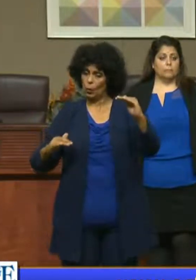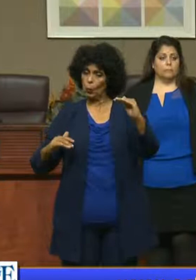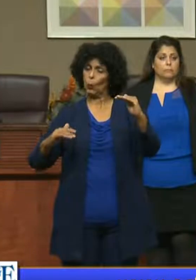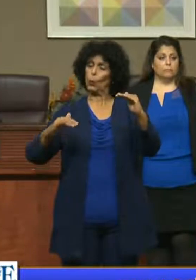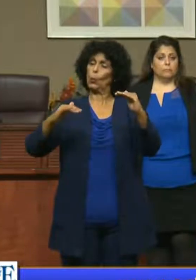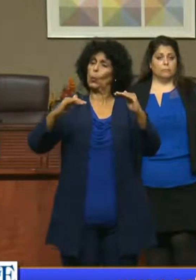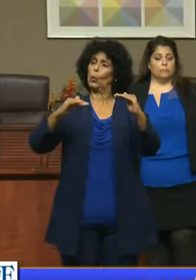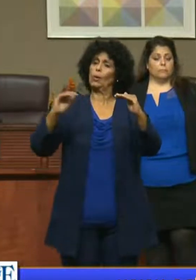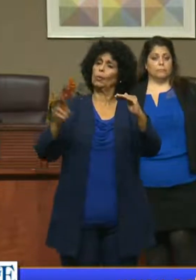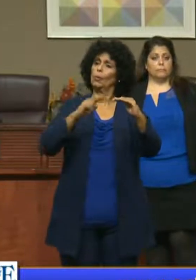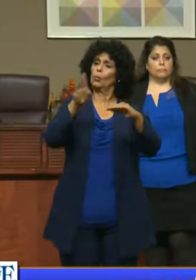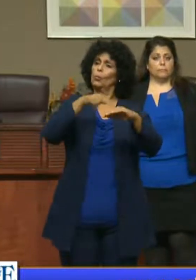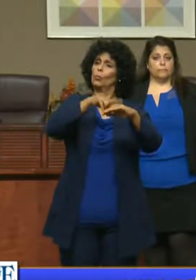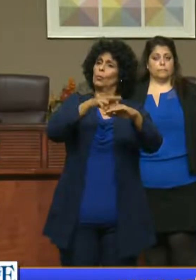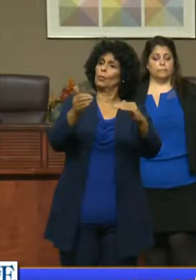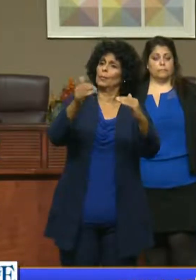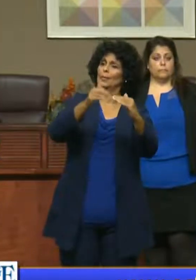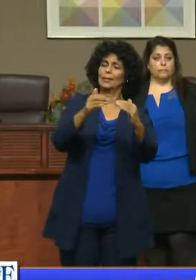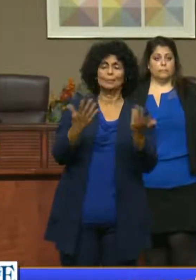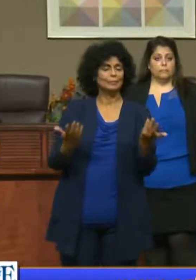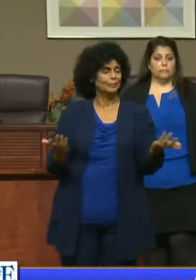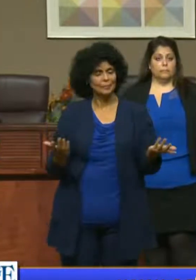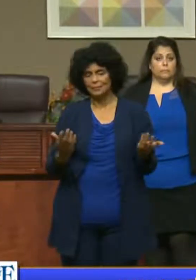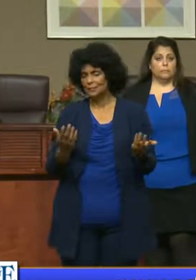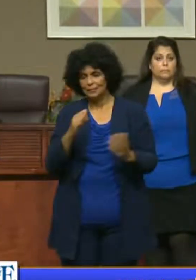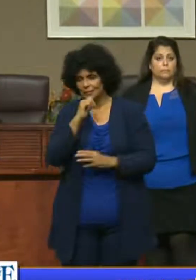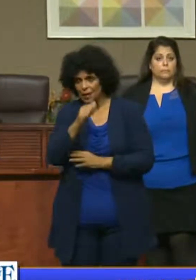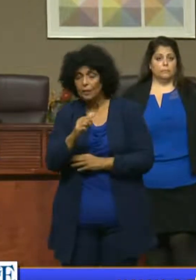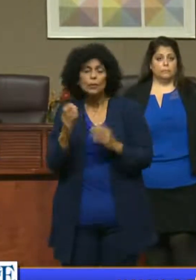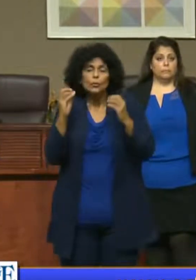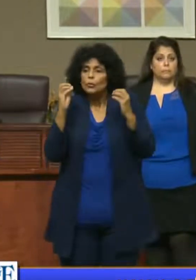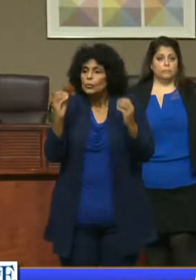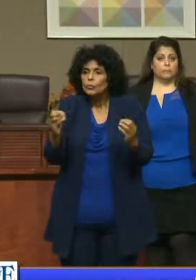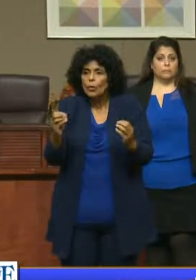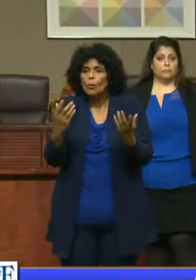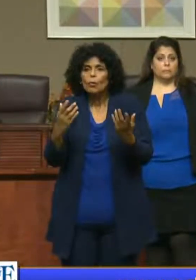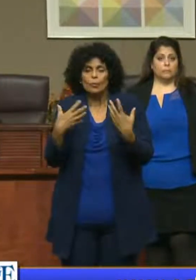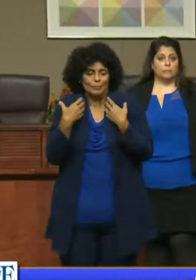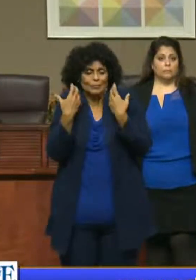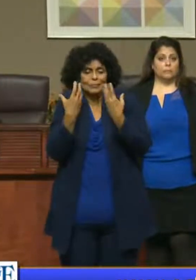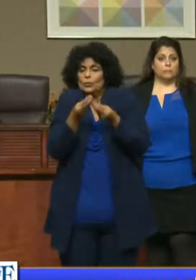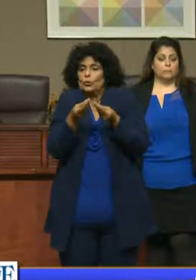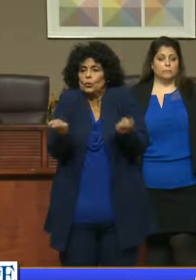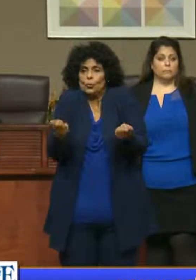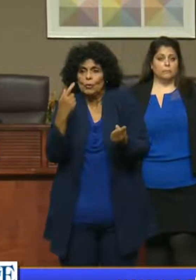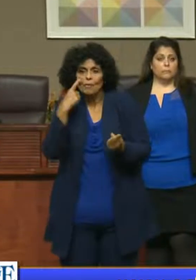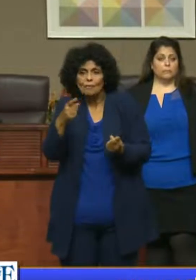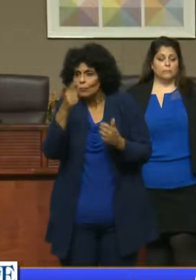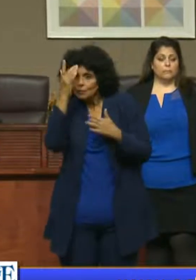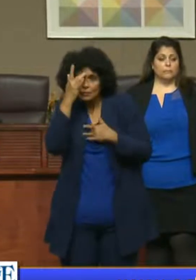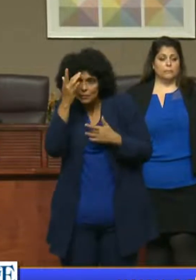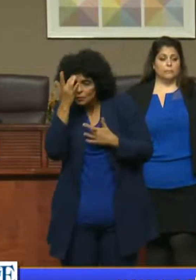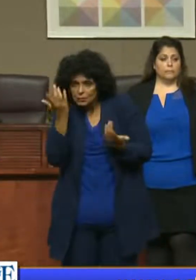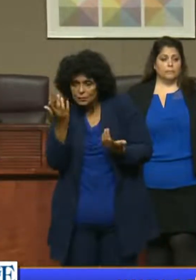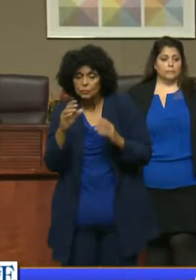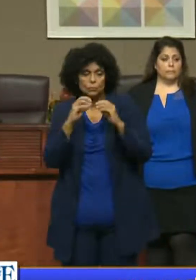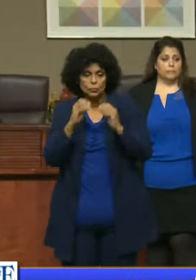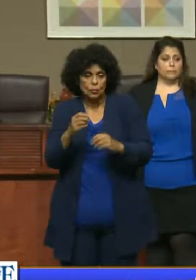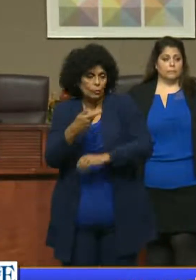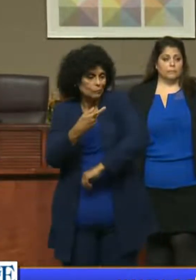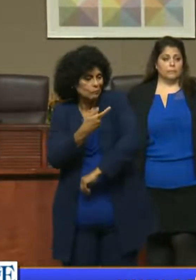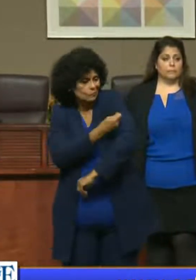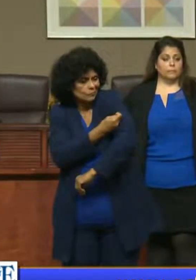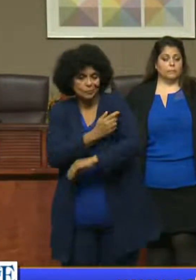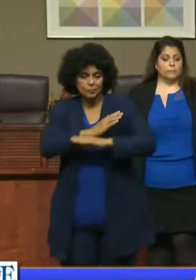for the virus itself. And so we're just making an adjustment as human beings to live with it. And so I understand